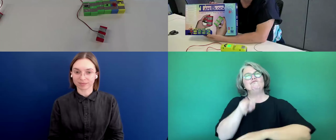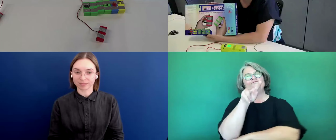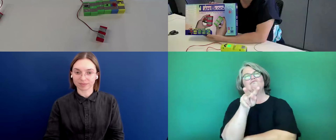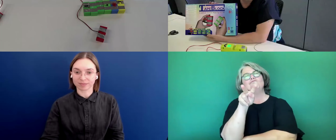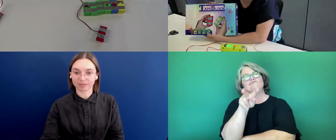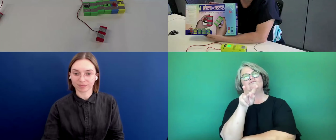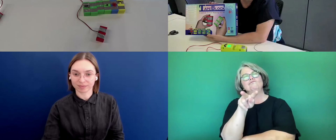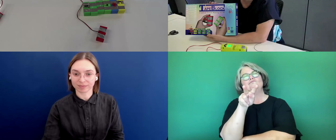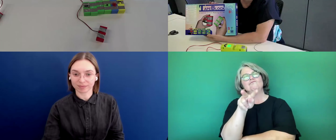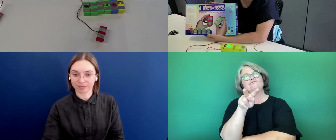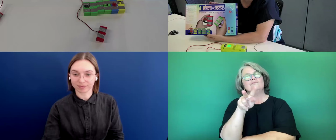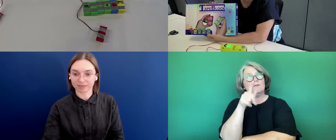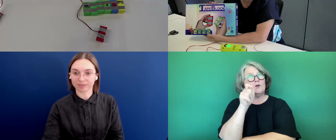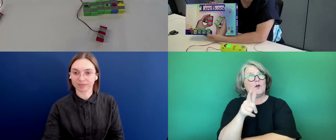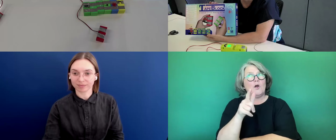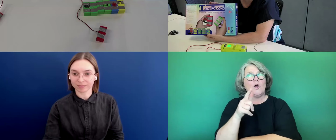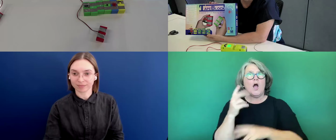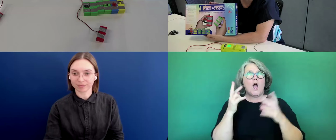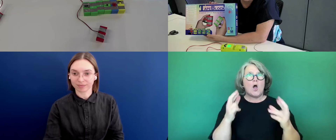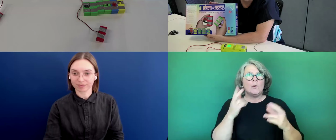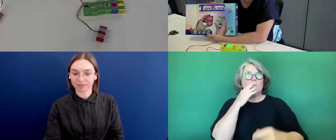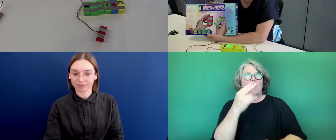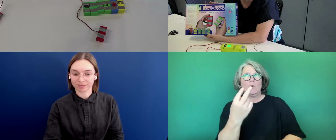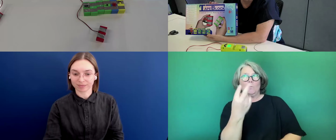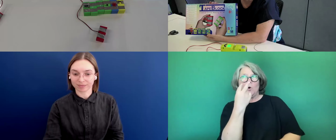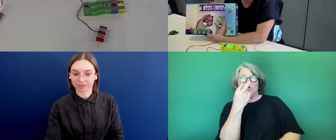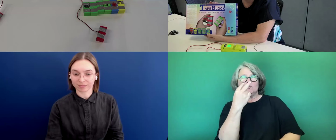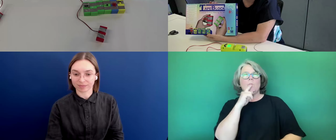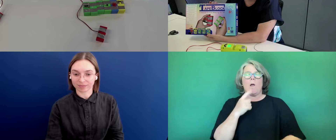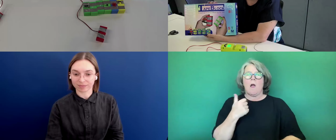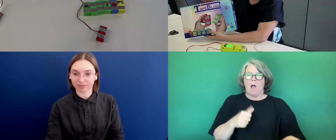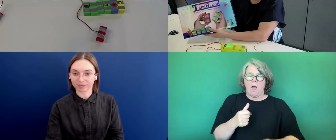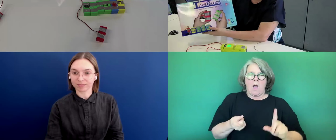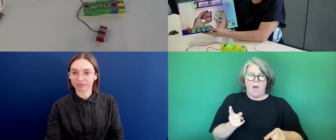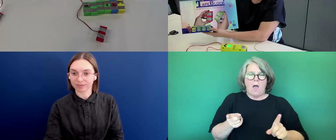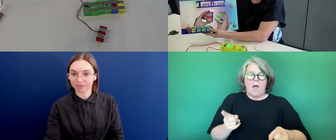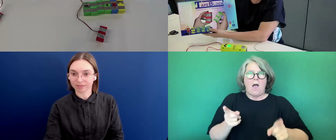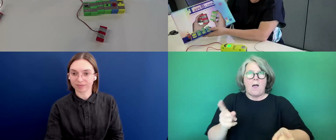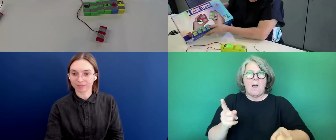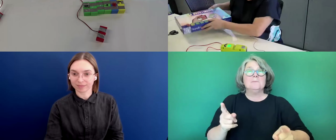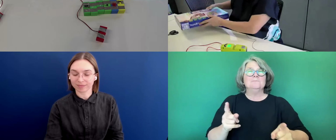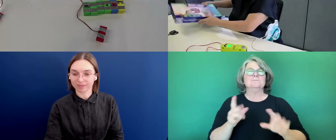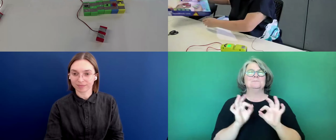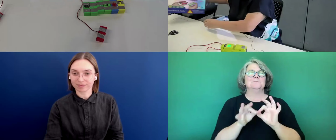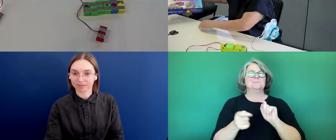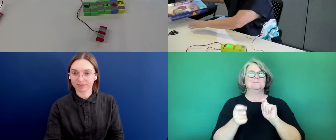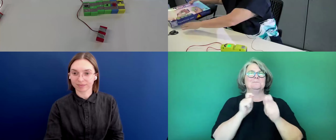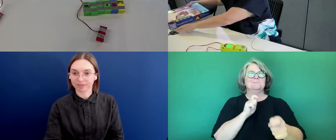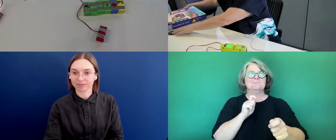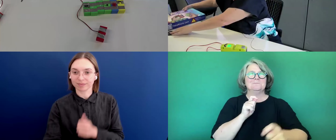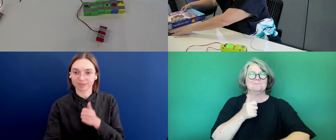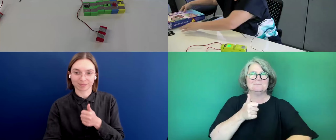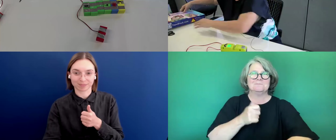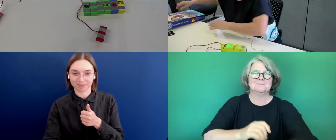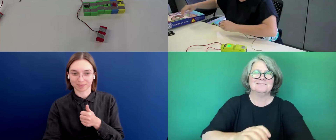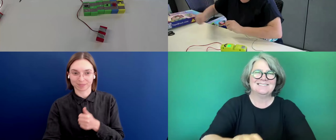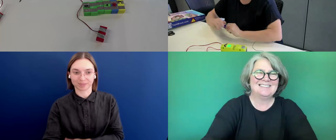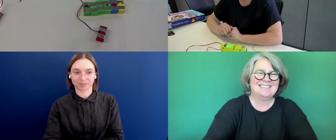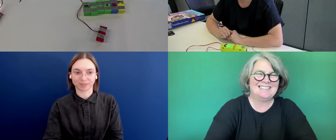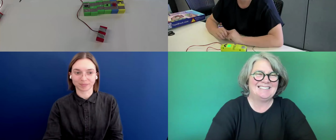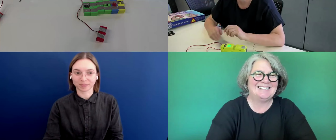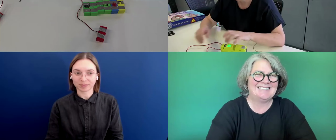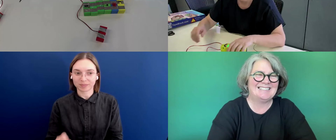you'll have a few aha experiences along the way. All right, but I will put this off to the side so there's